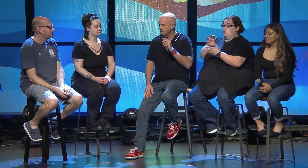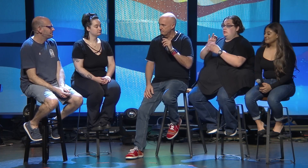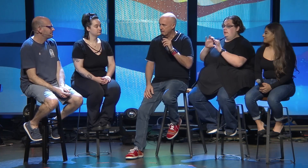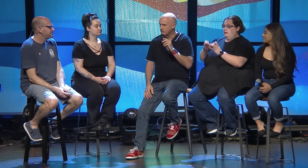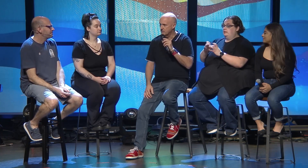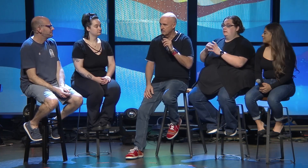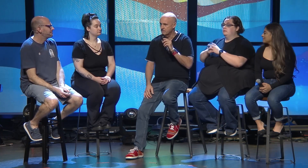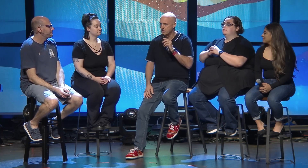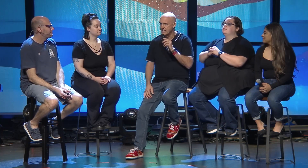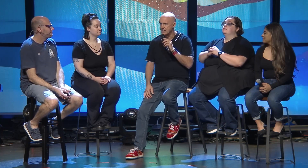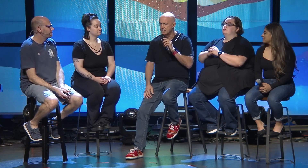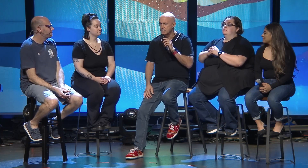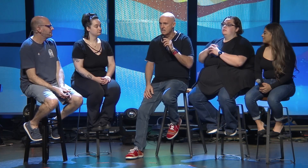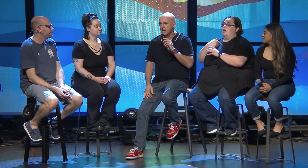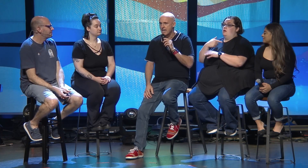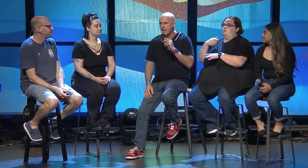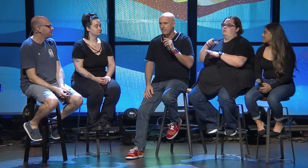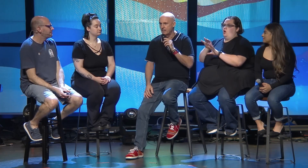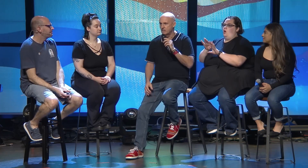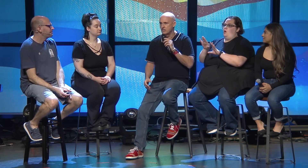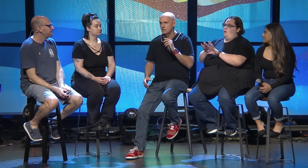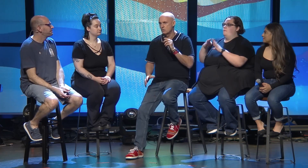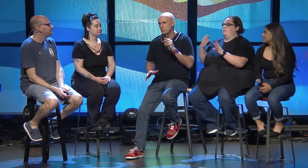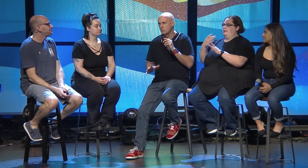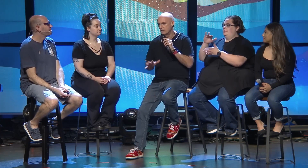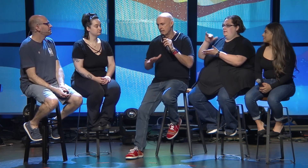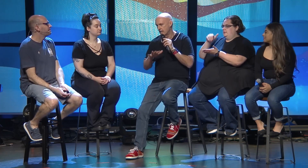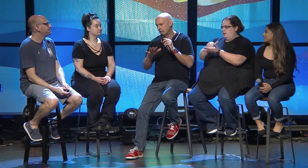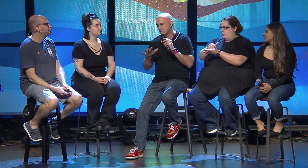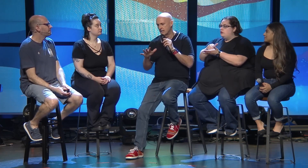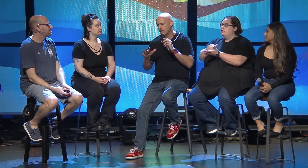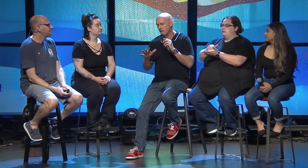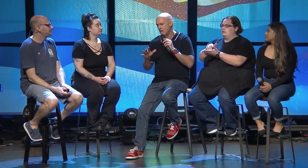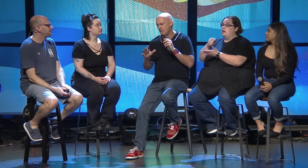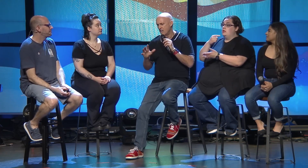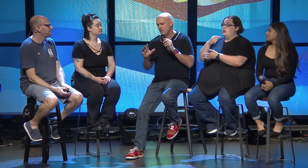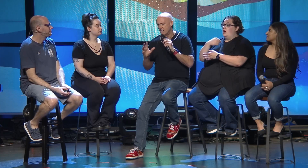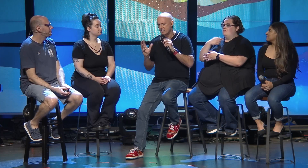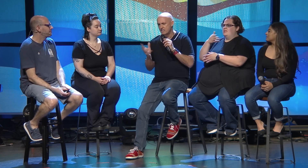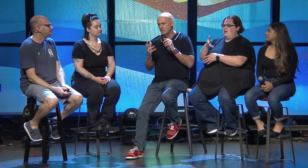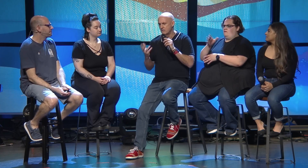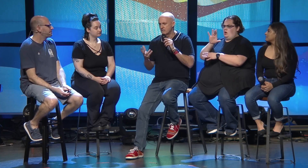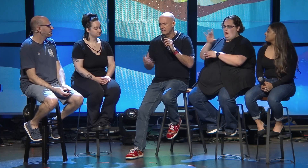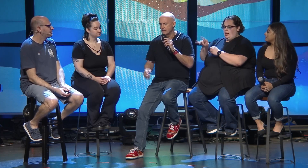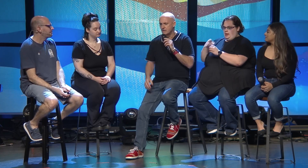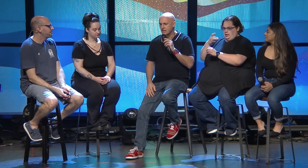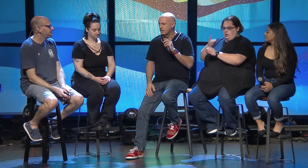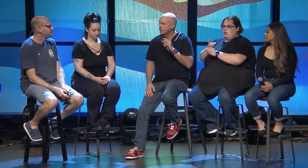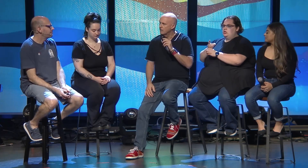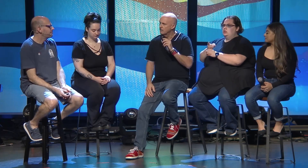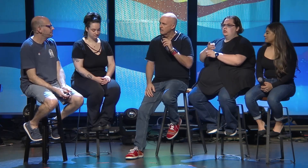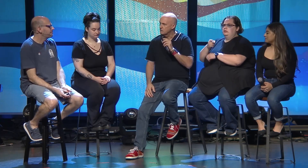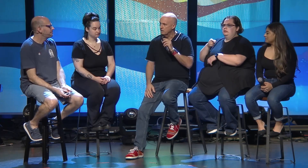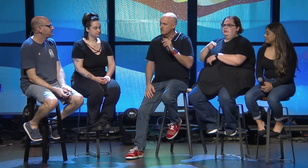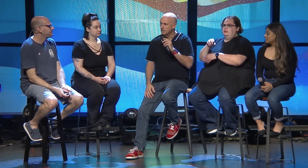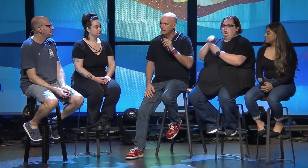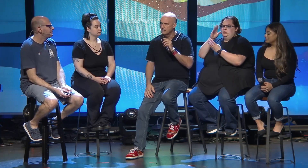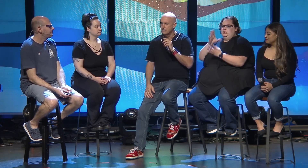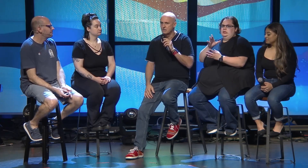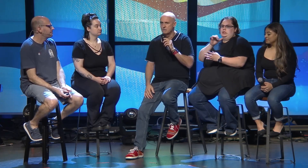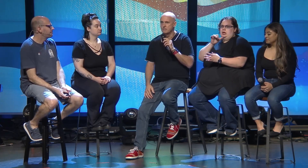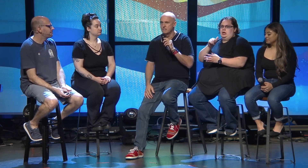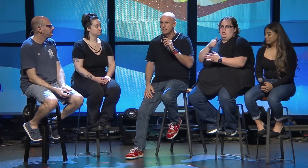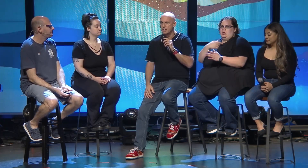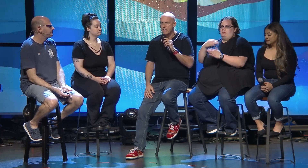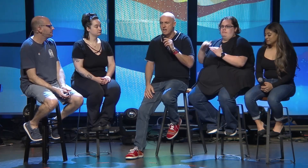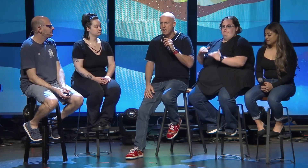St. Vrain. I was there for 8 years, and I looked at a school and I looked at all these students aren't going anywhere, especially our